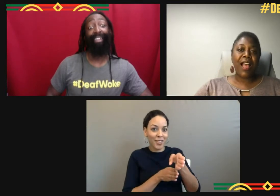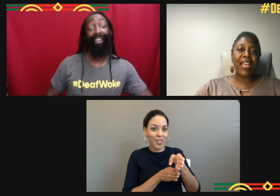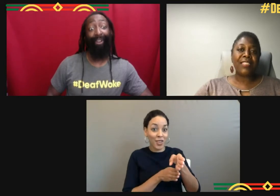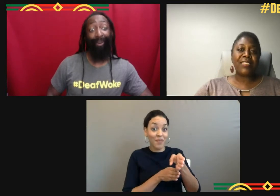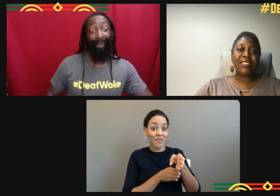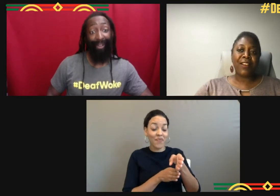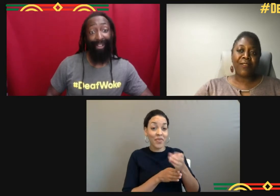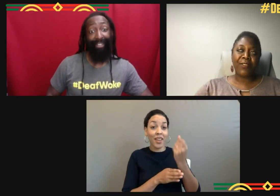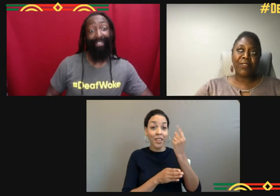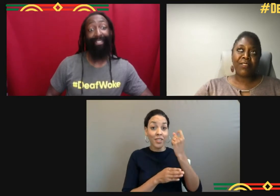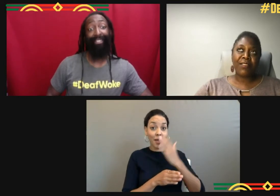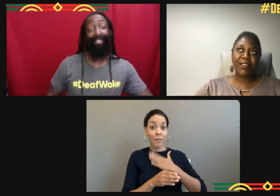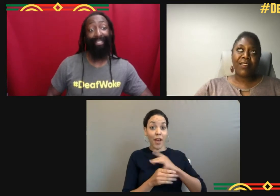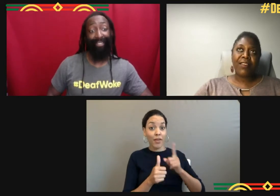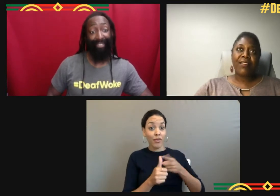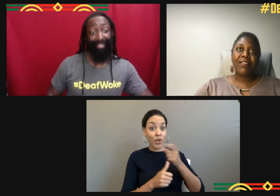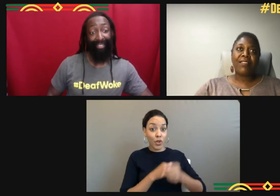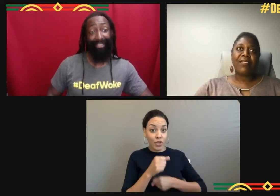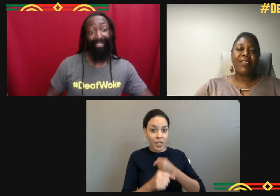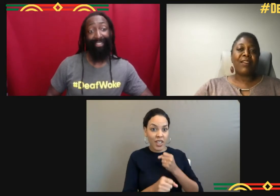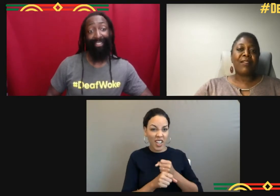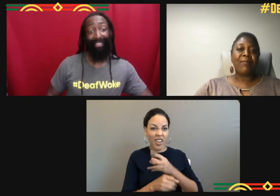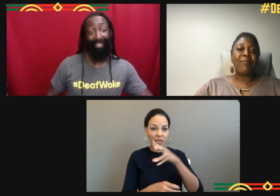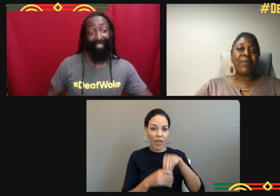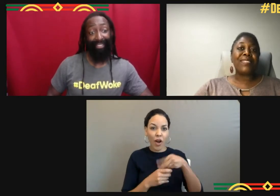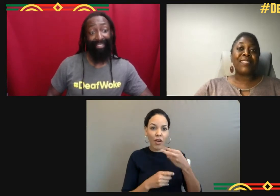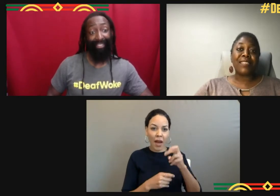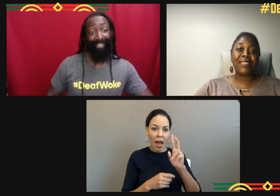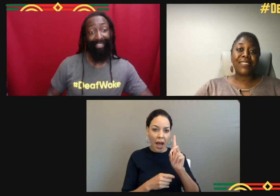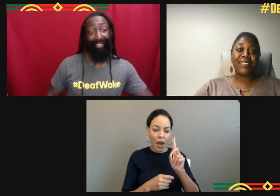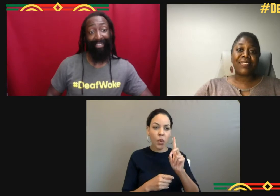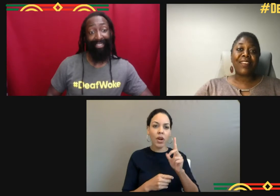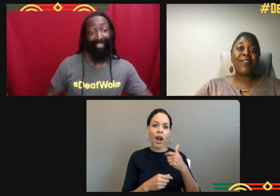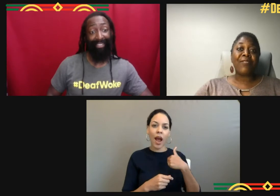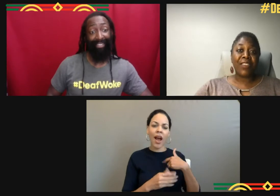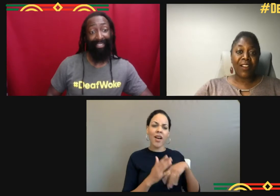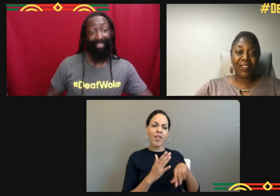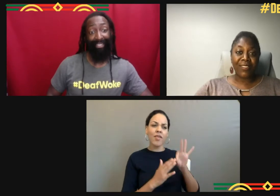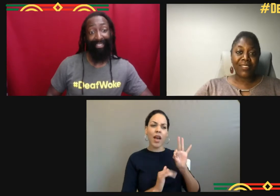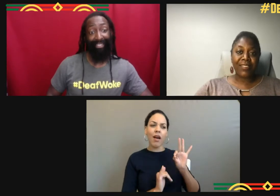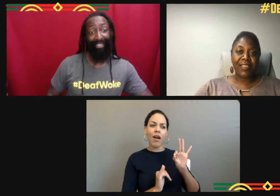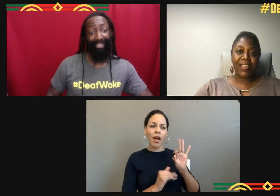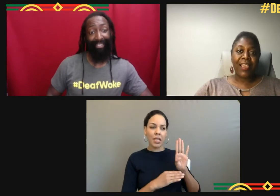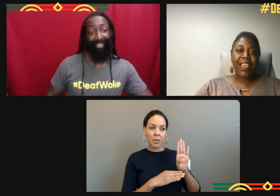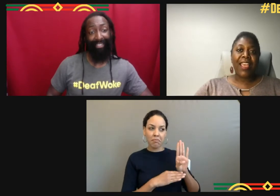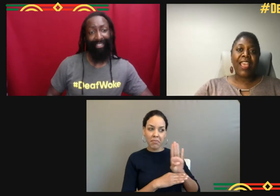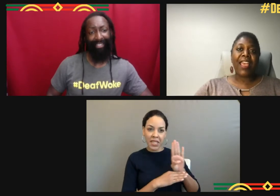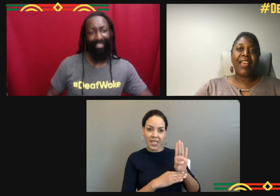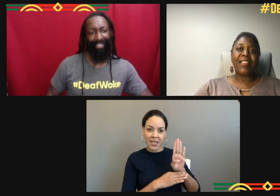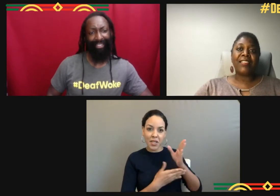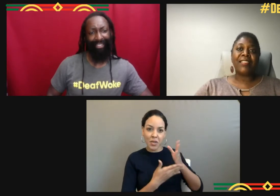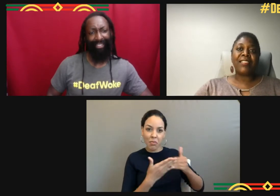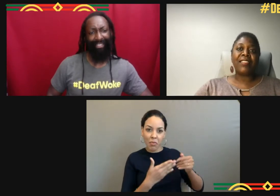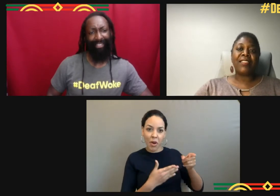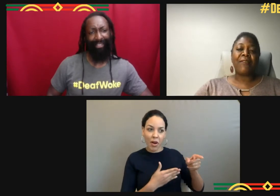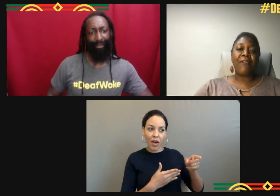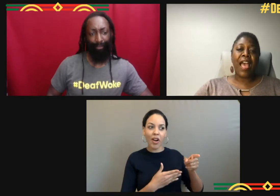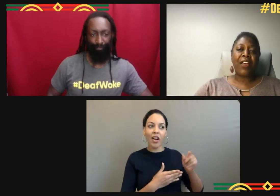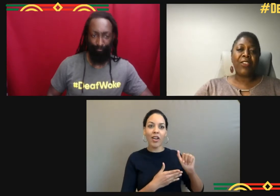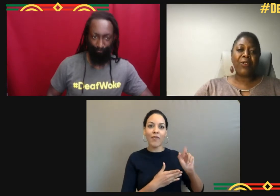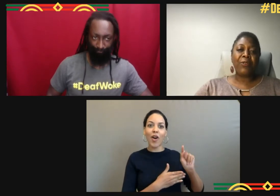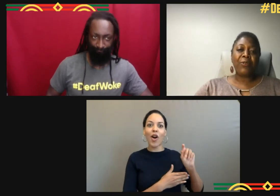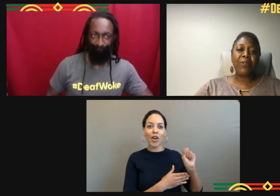year, I discovered the business of the arts and